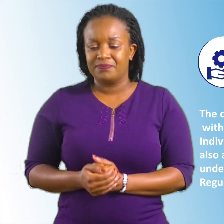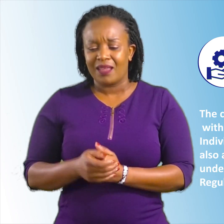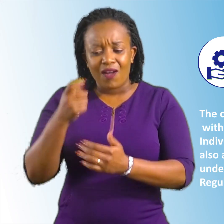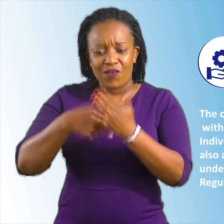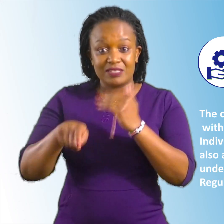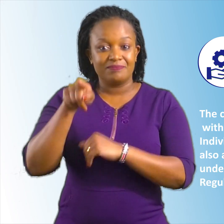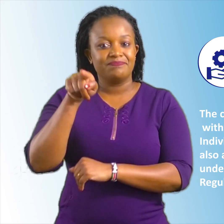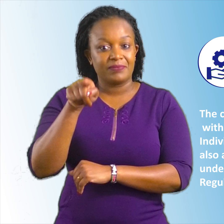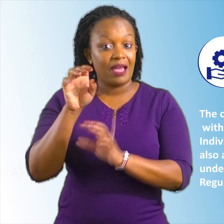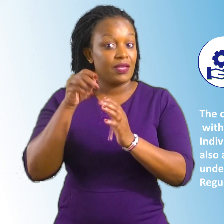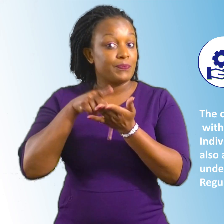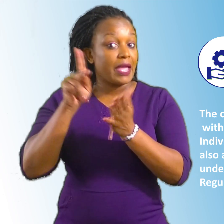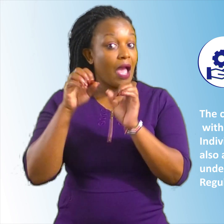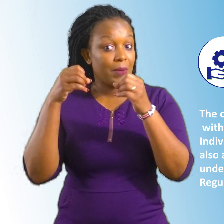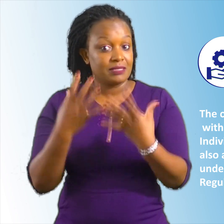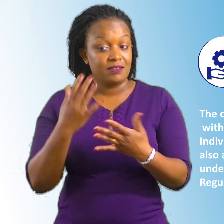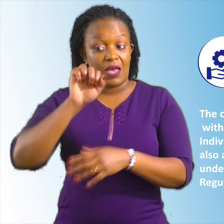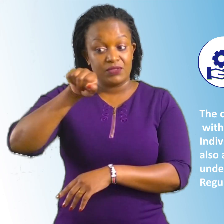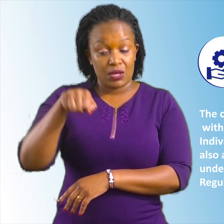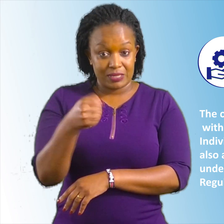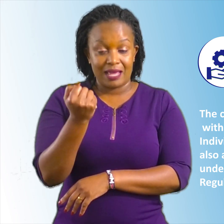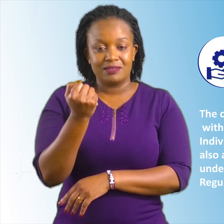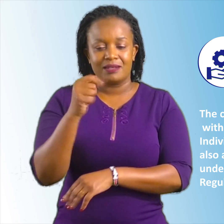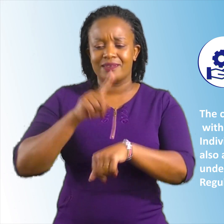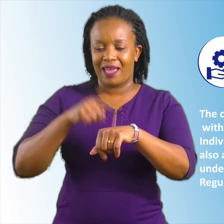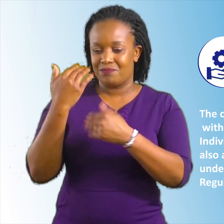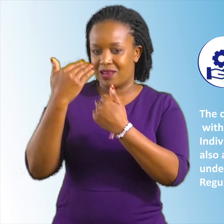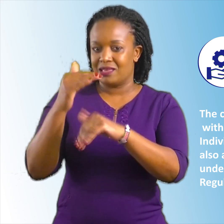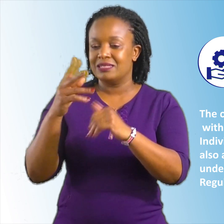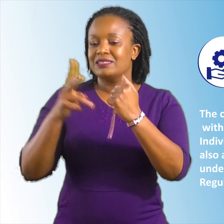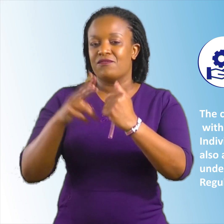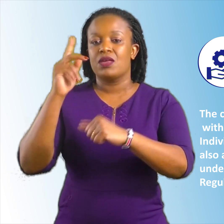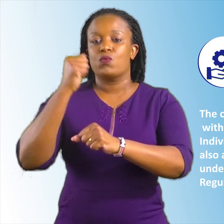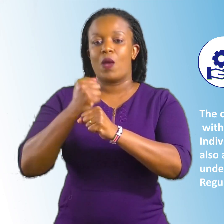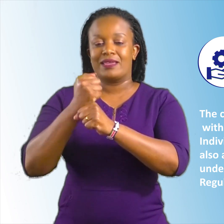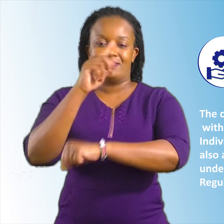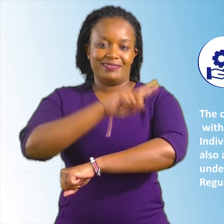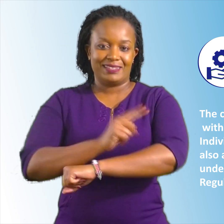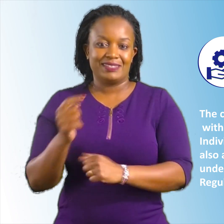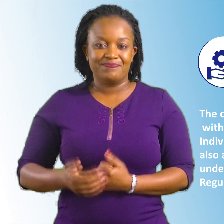The charges stand at 5,000 Kenya shillings with a timeline of 7 working days.